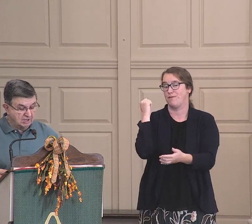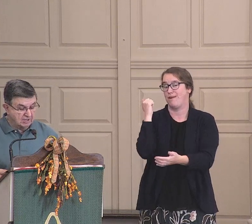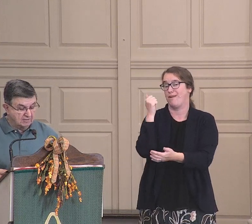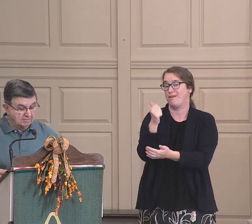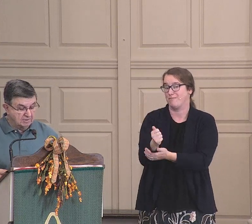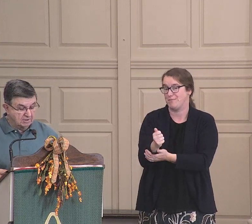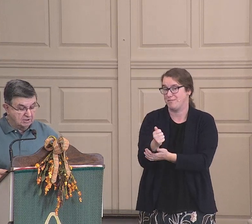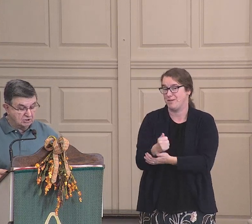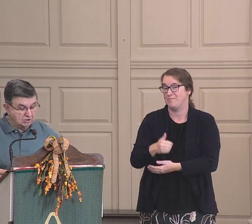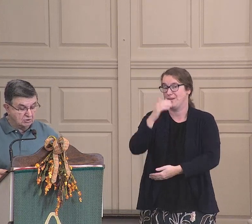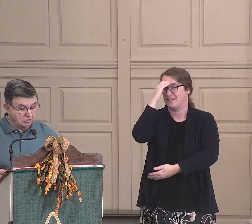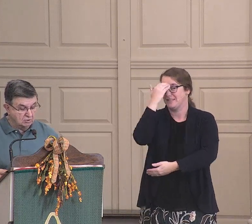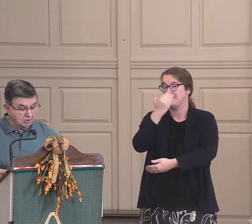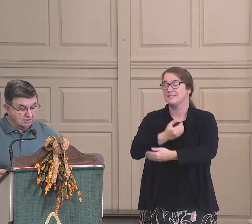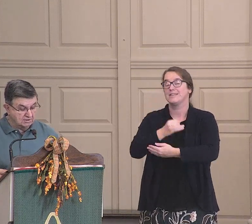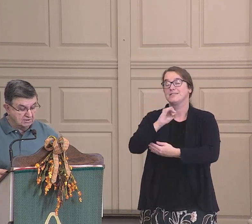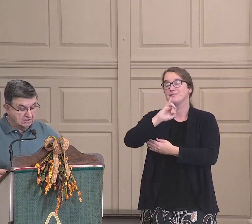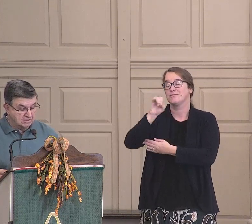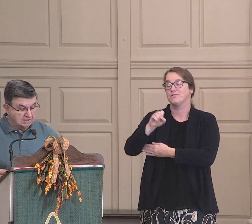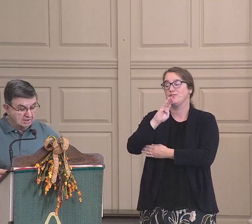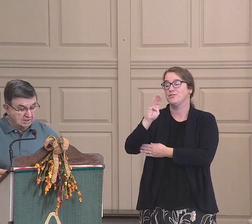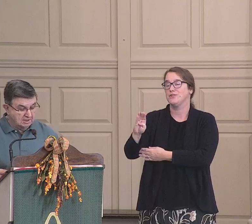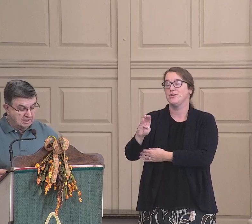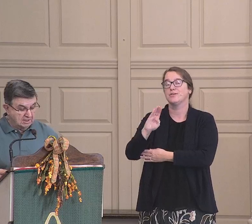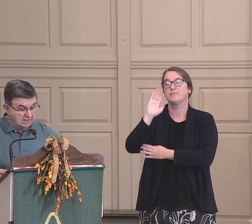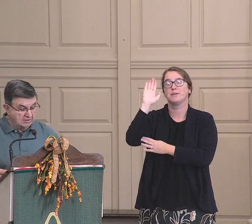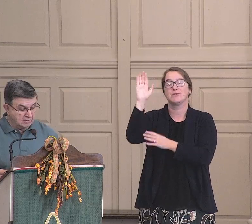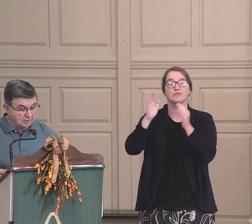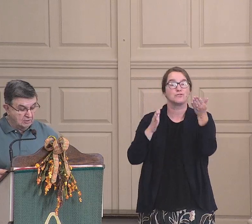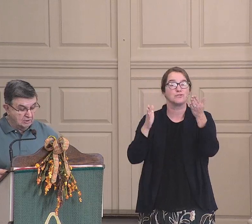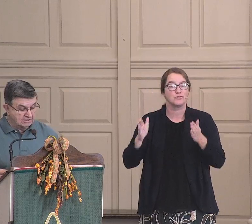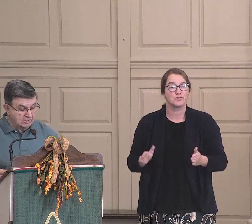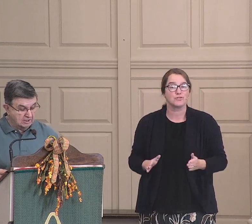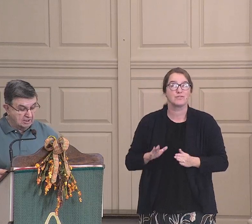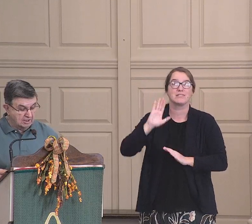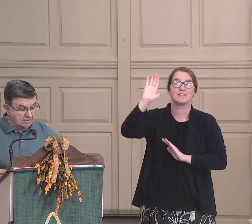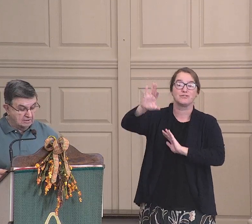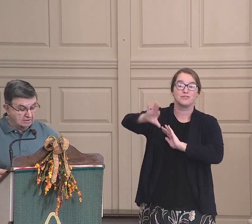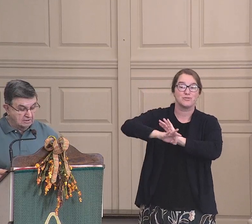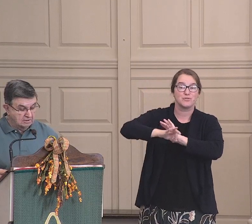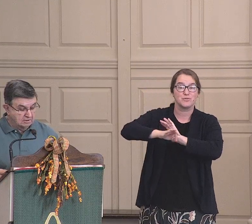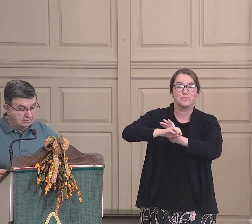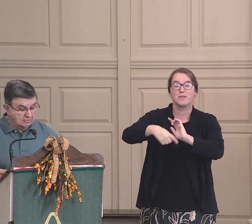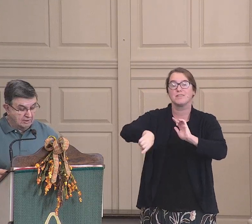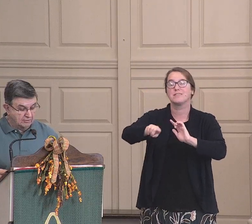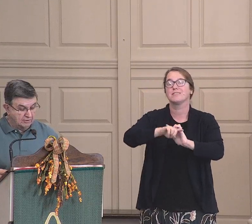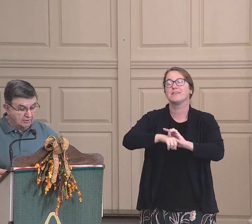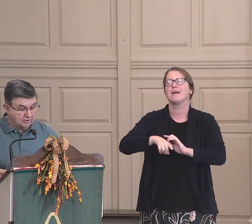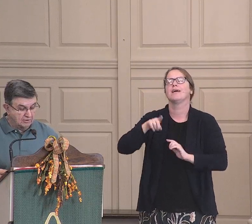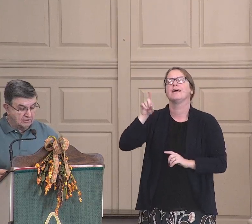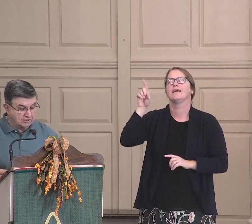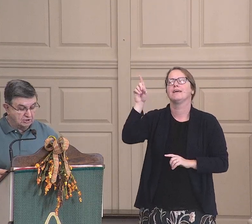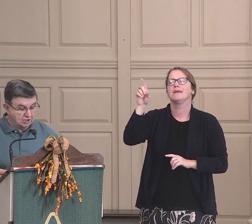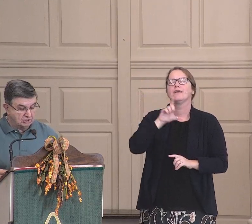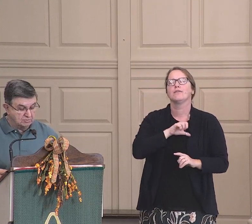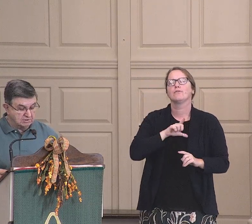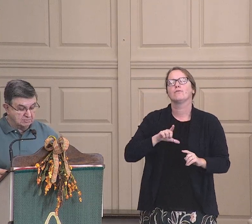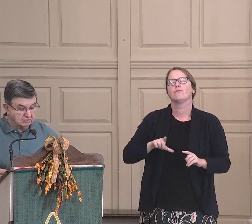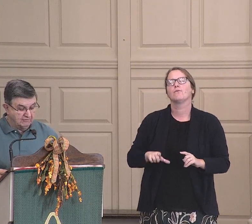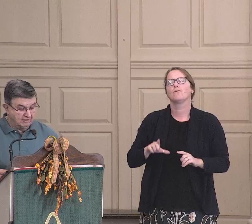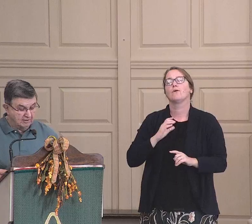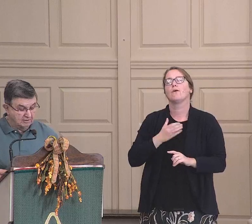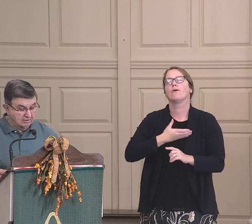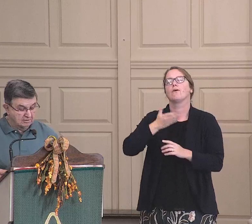of Jacob, his chosen ones. He, the Lord, is our God. Throughout the earth, his